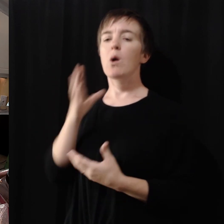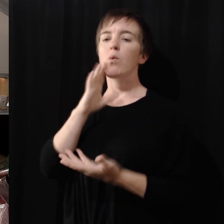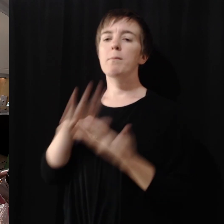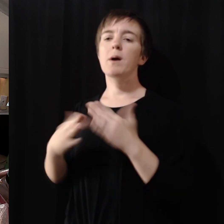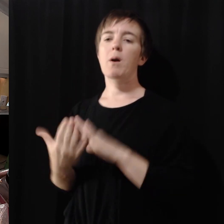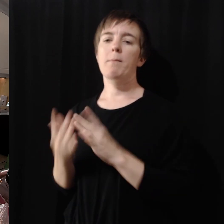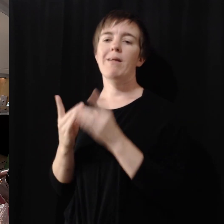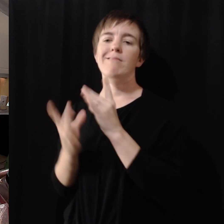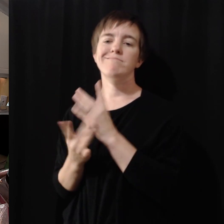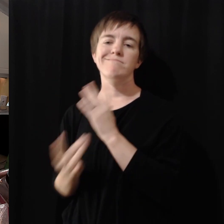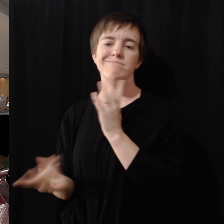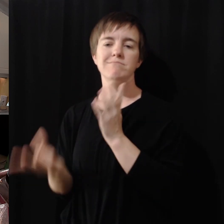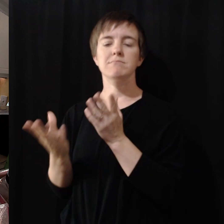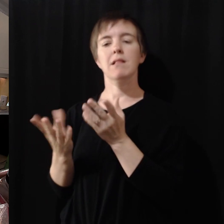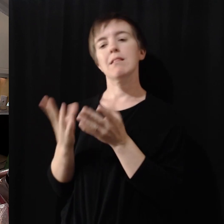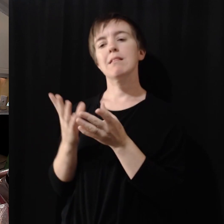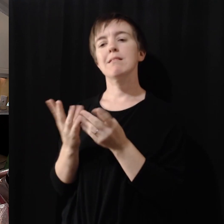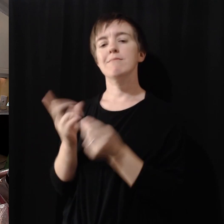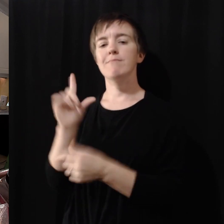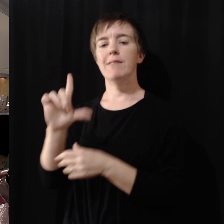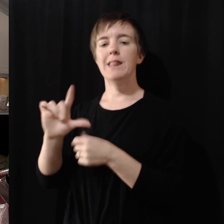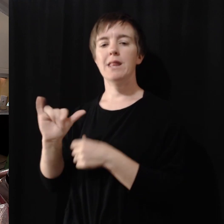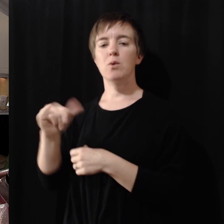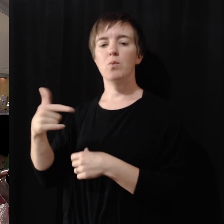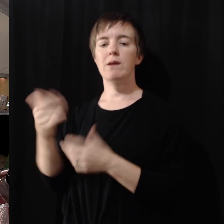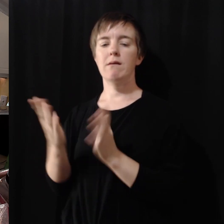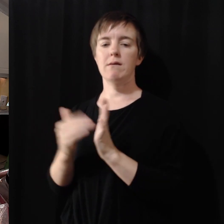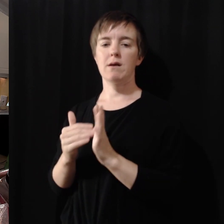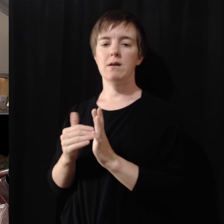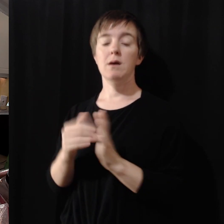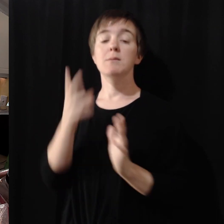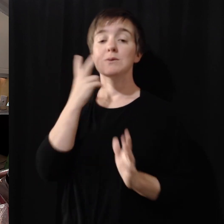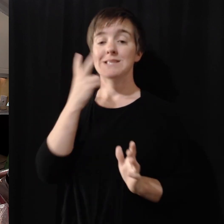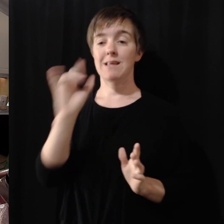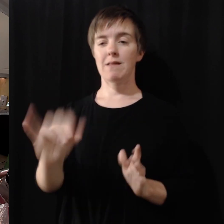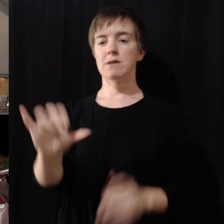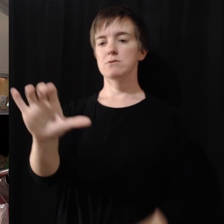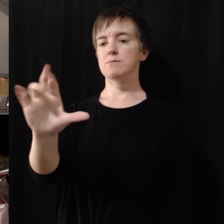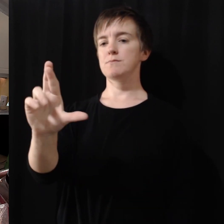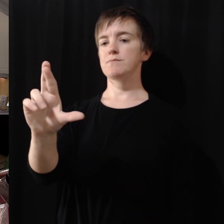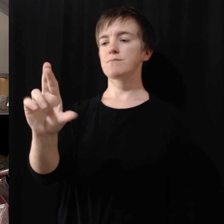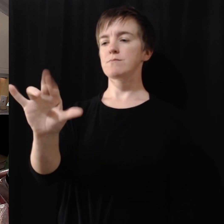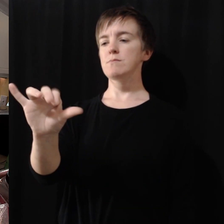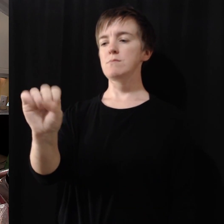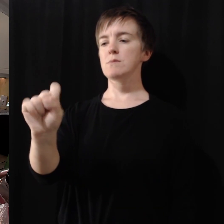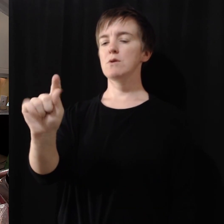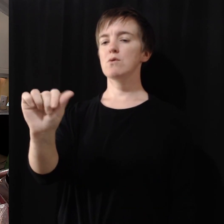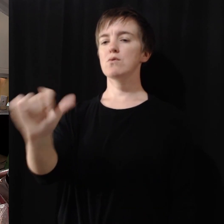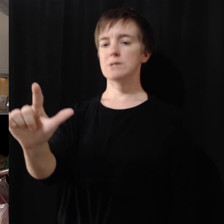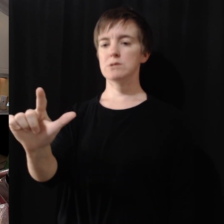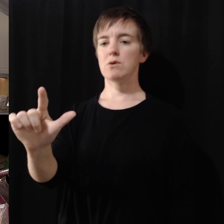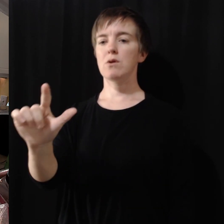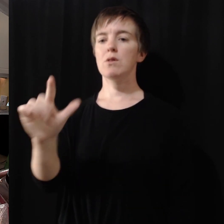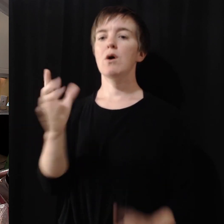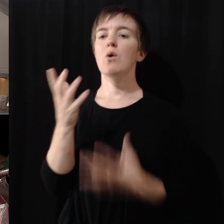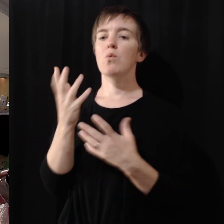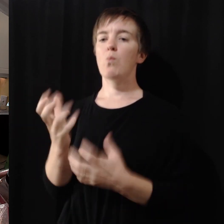I'm just going to use it like this. But you'll see it's crystallized, and that is a good thing. You want your honey to do